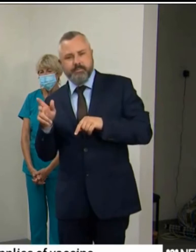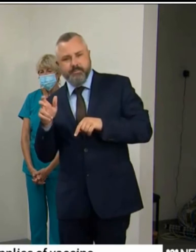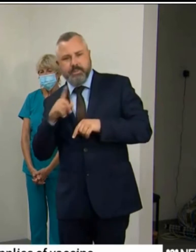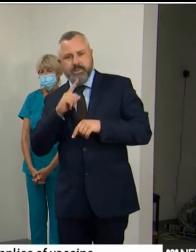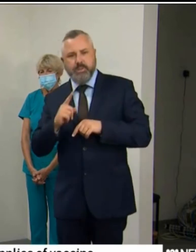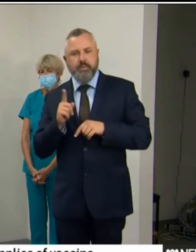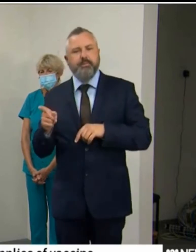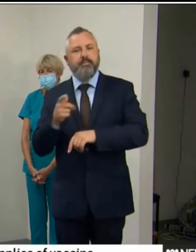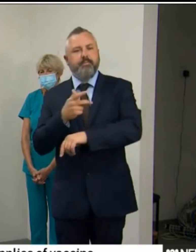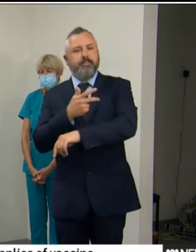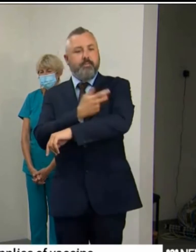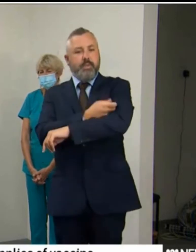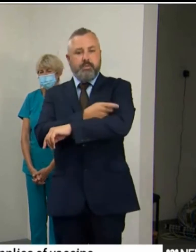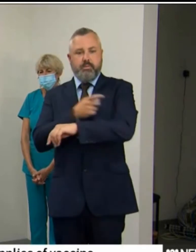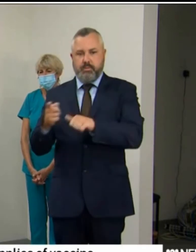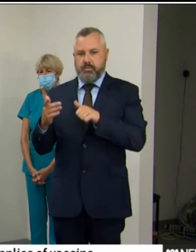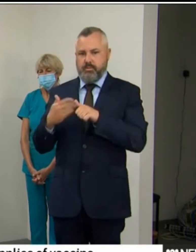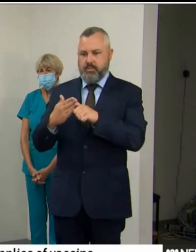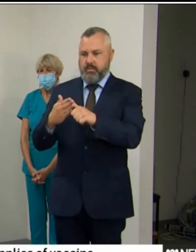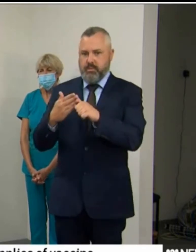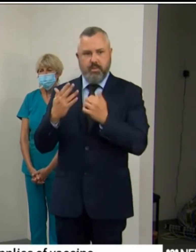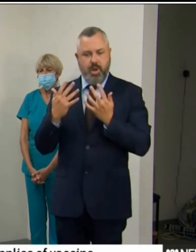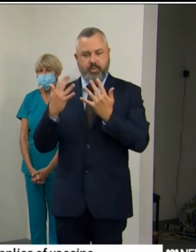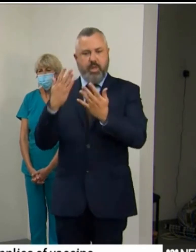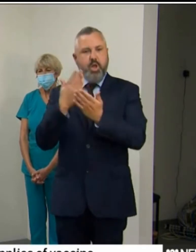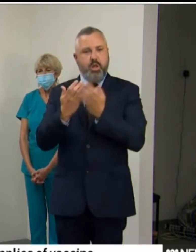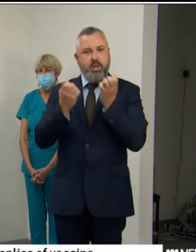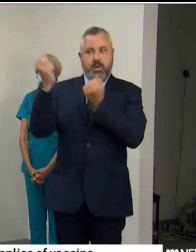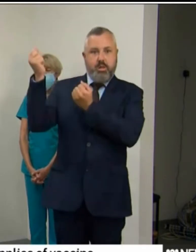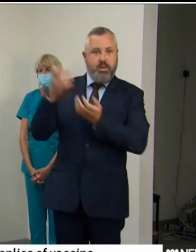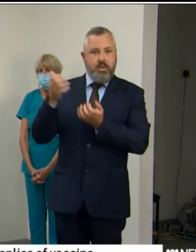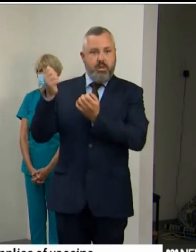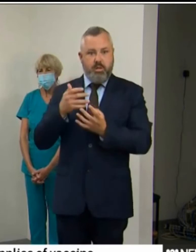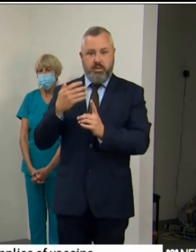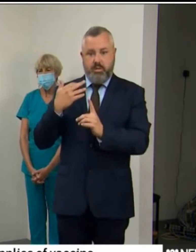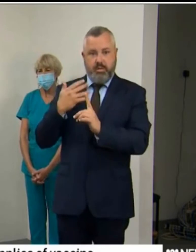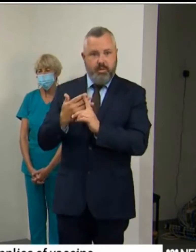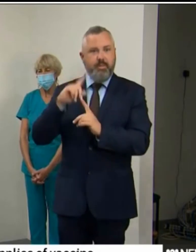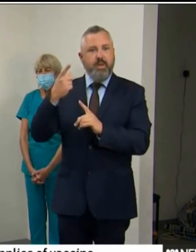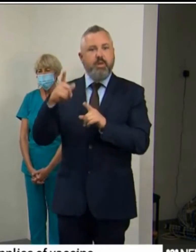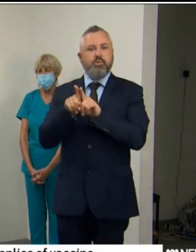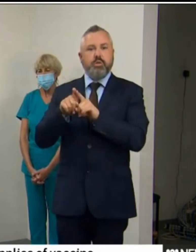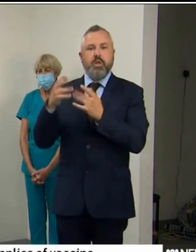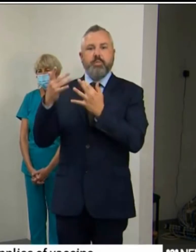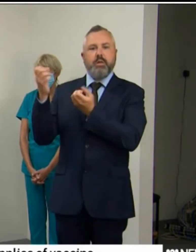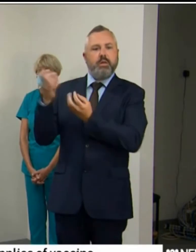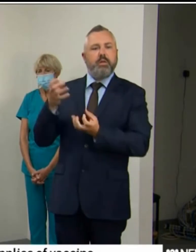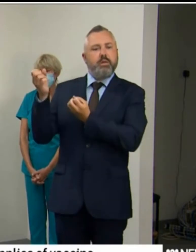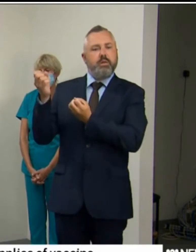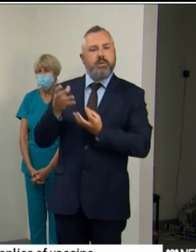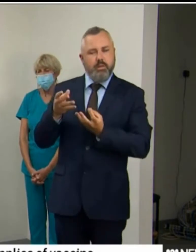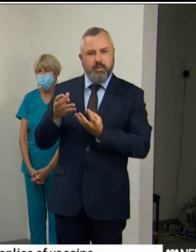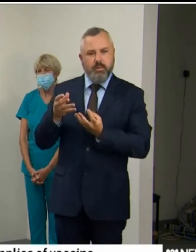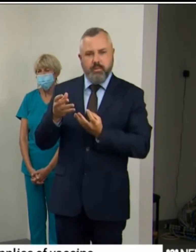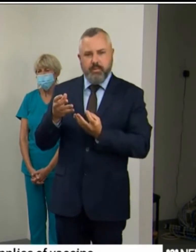on supply in the early weeks. But in fact, the amount of vaccines being delivered has been below